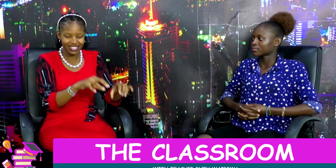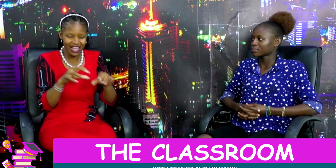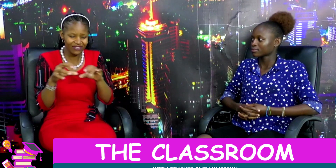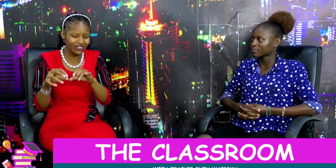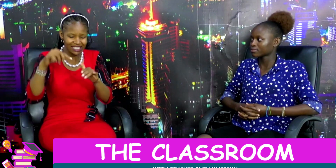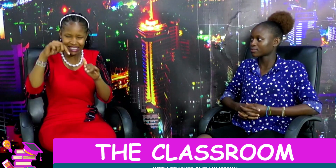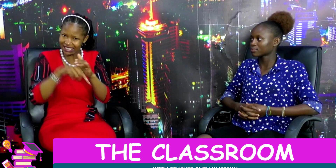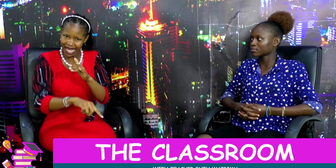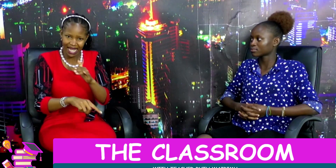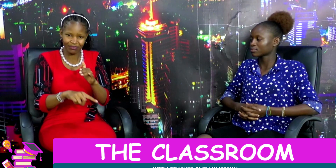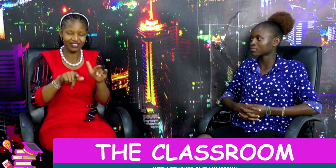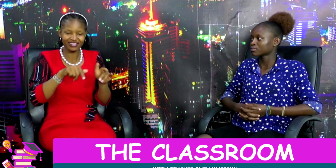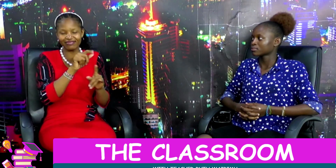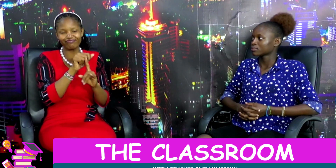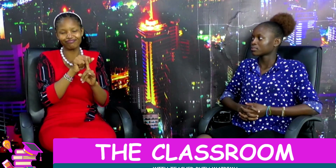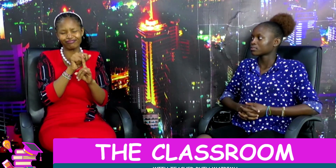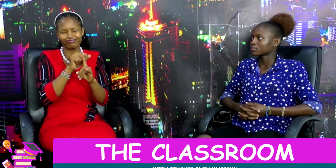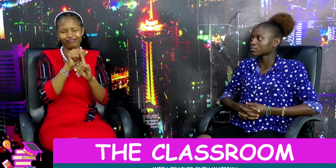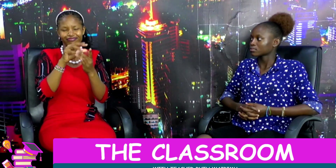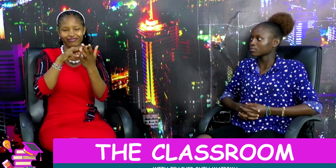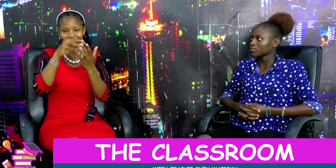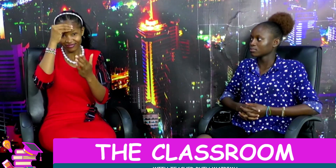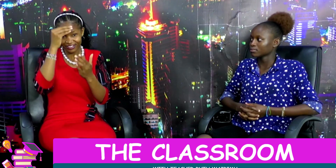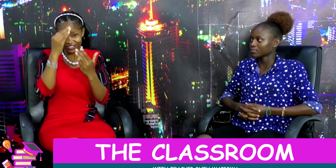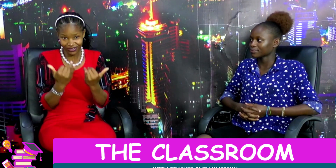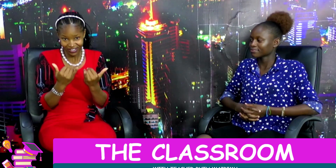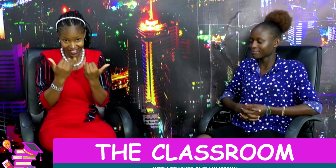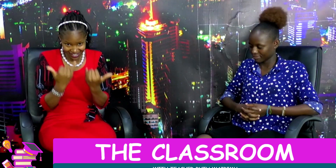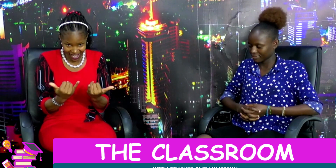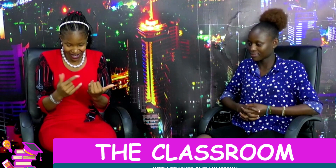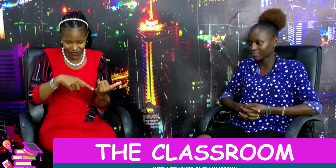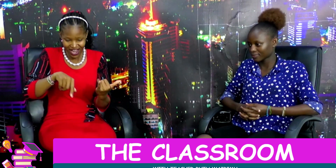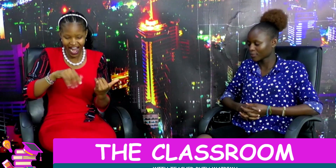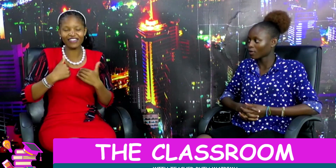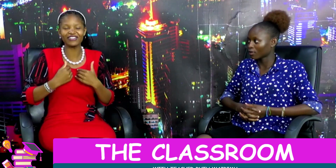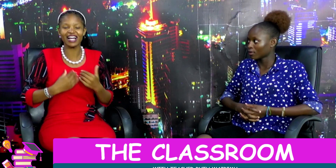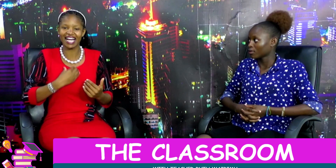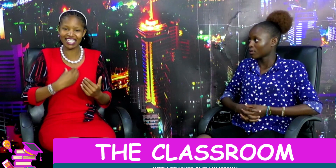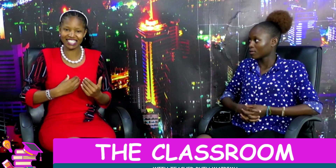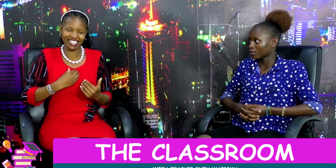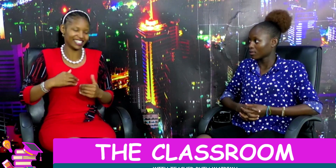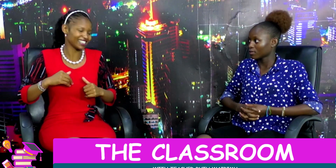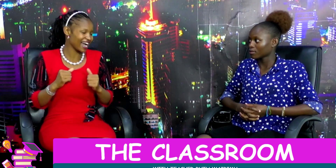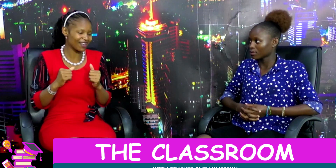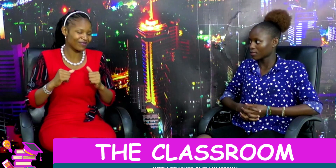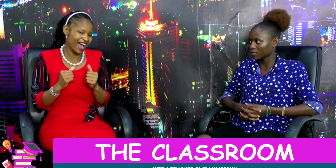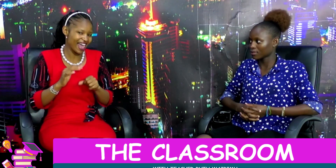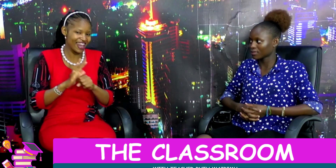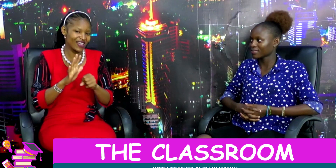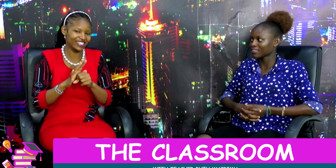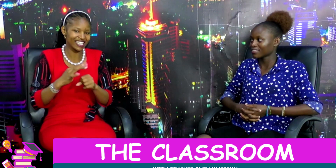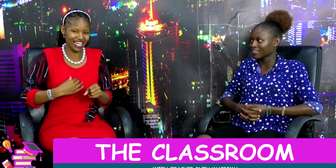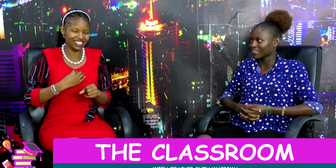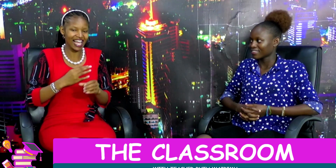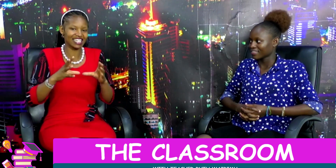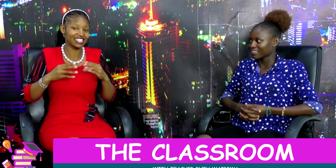education, how someone got to get to learn, how they advocated for themselves, and where they are at now. Today,